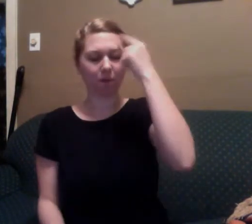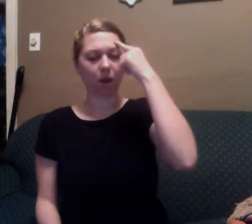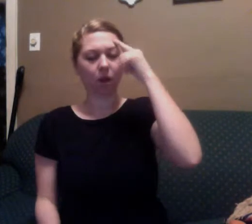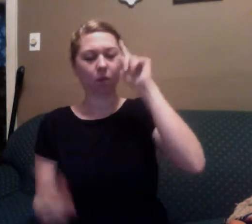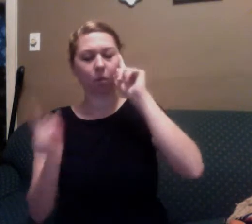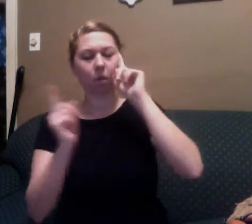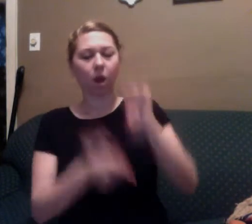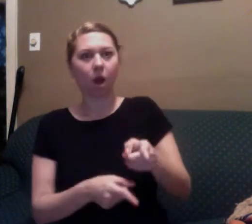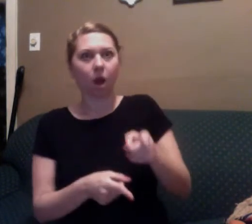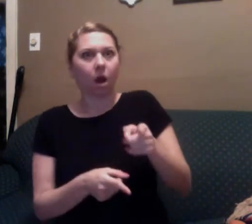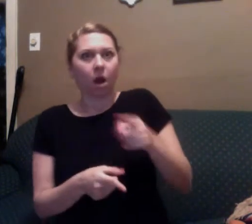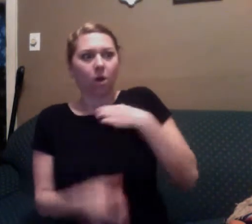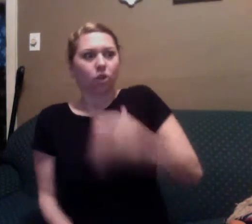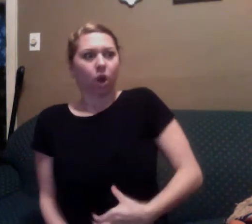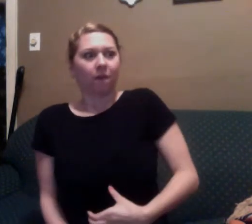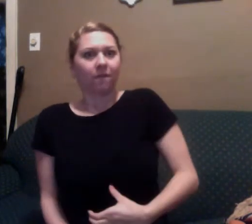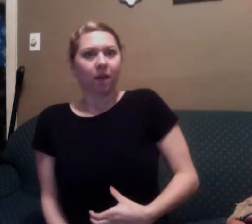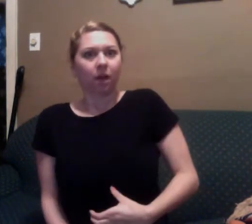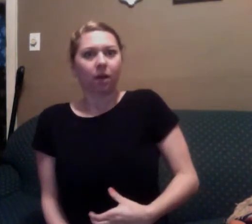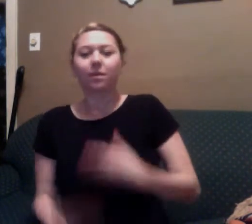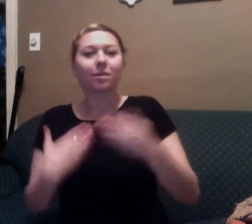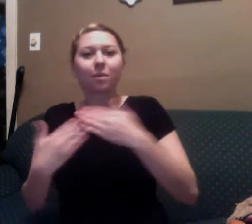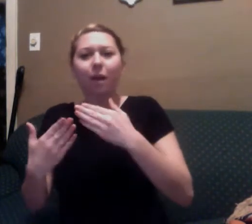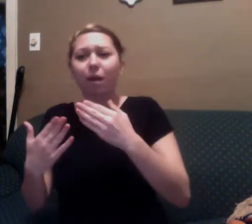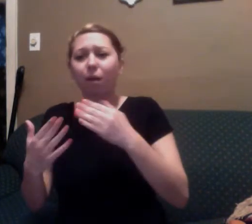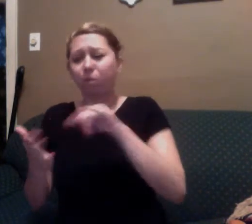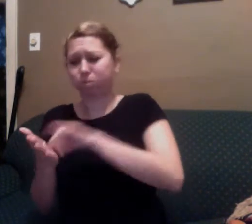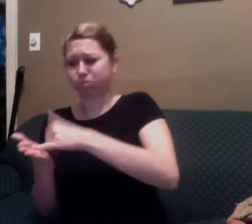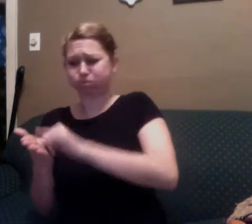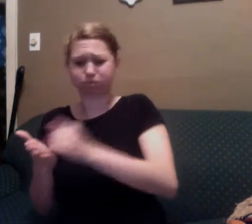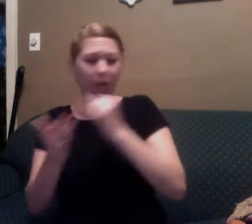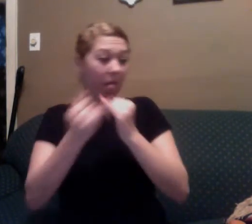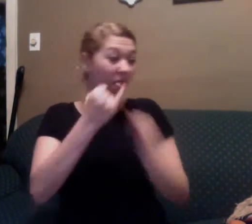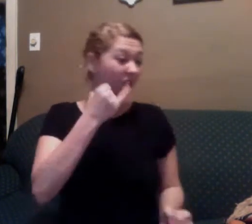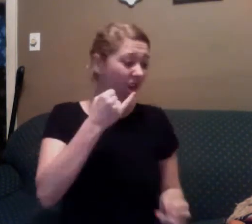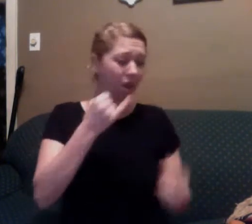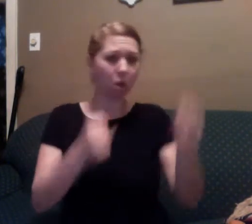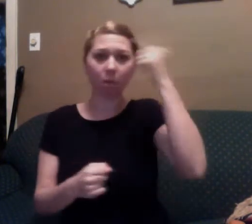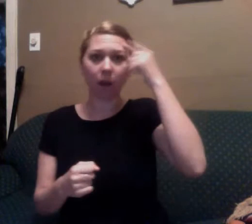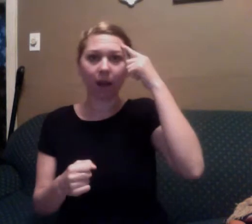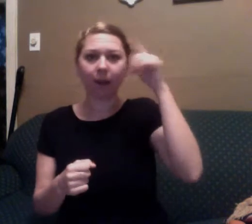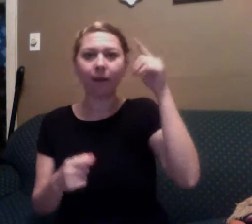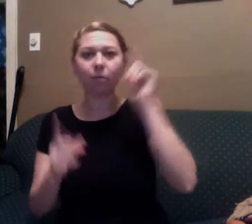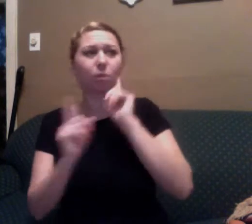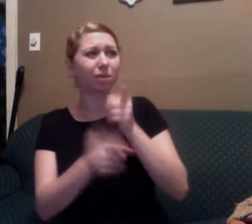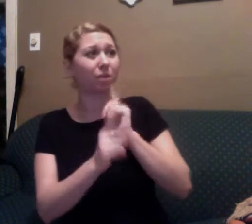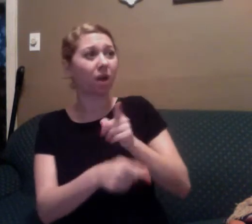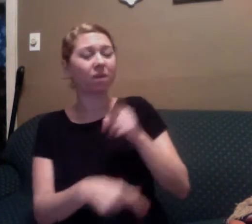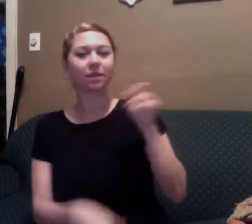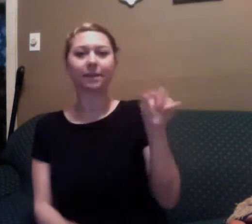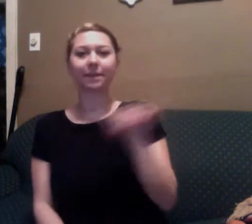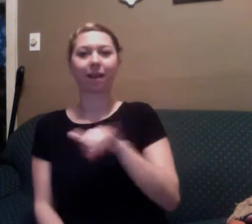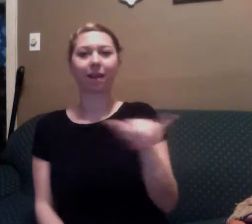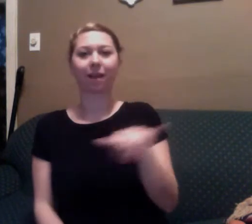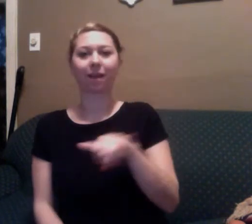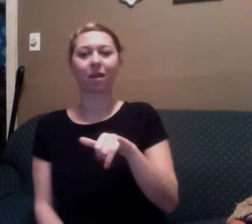And whether you started out fat or thin, your brain's response is exactly the same. We would love to think that your brain could tell whether